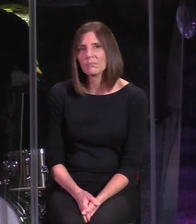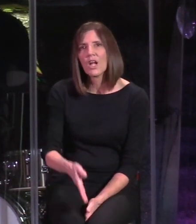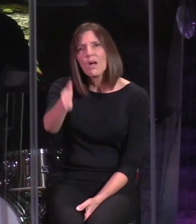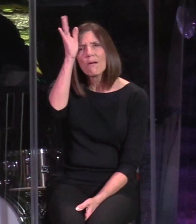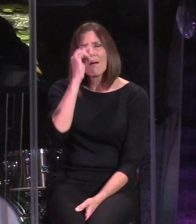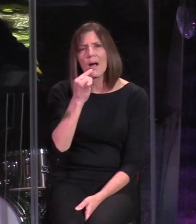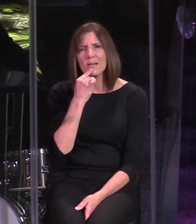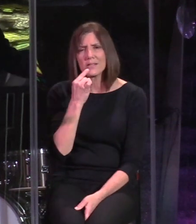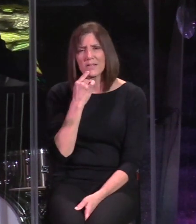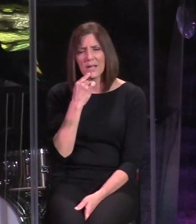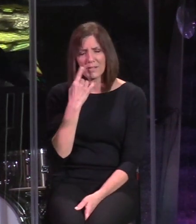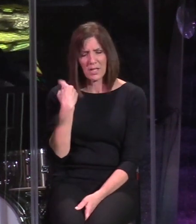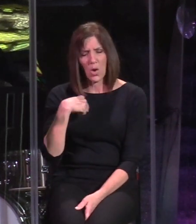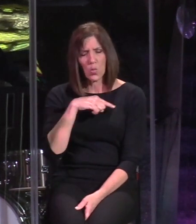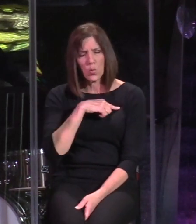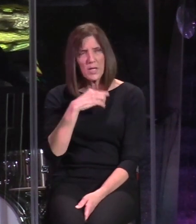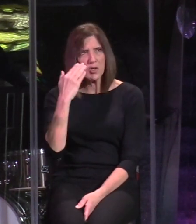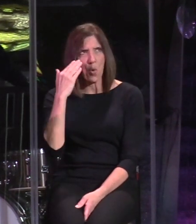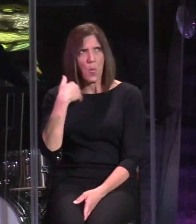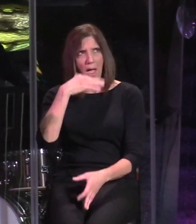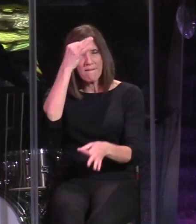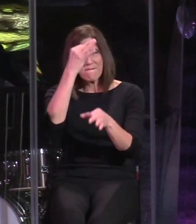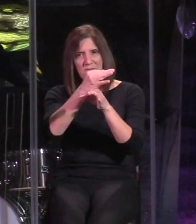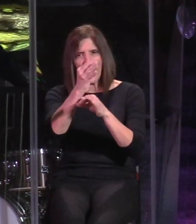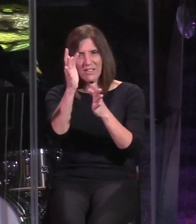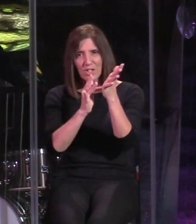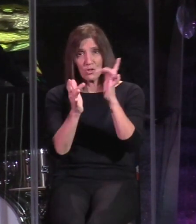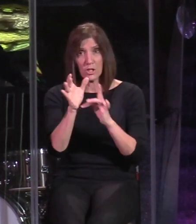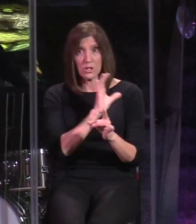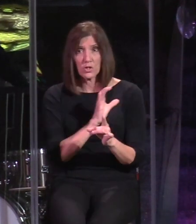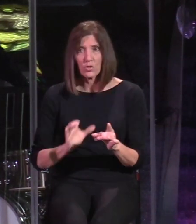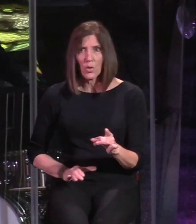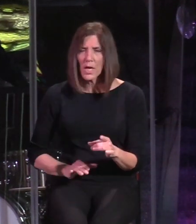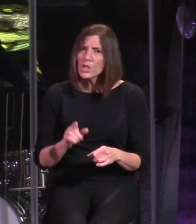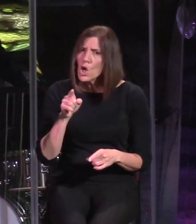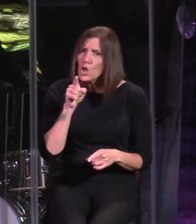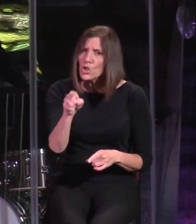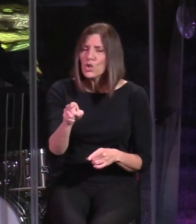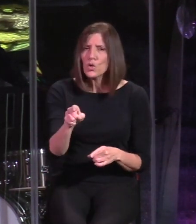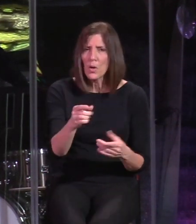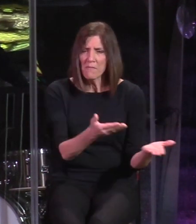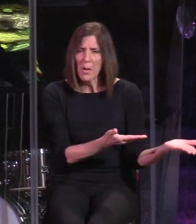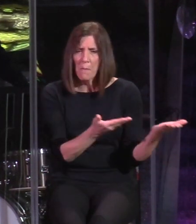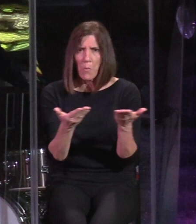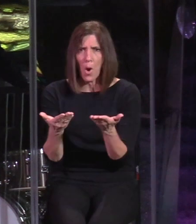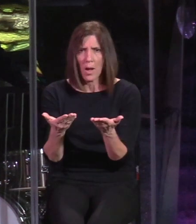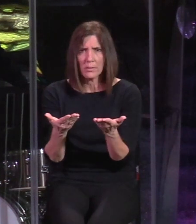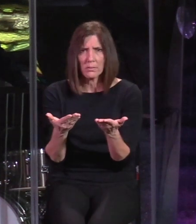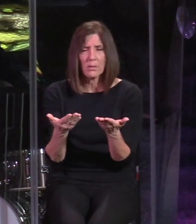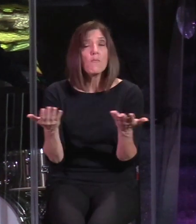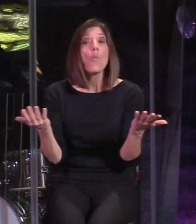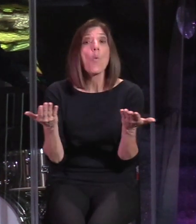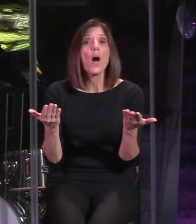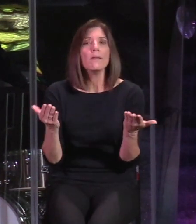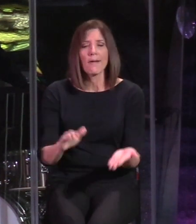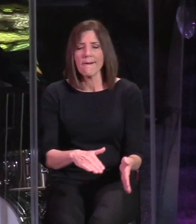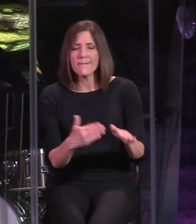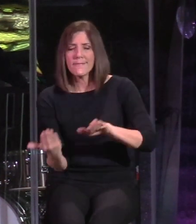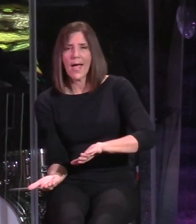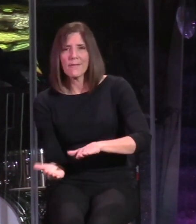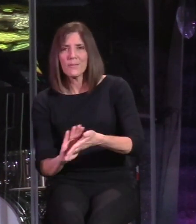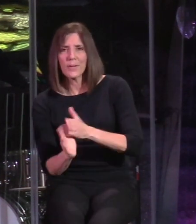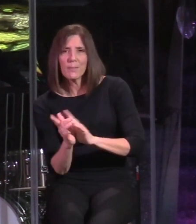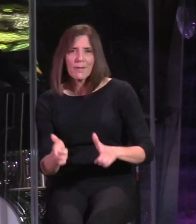God says that for those of us who have placed their faith in Jesus Christ, you have been brought from death to life.